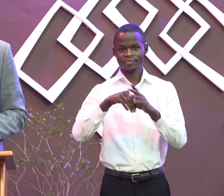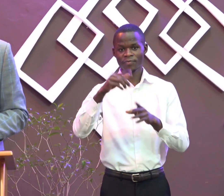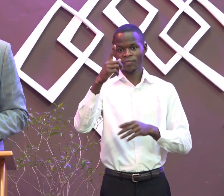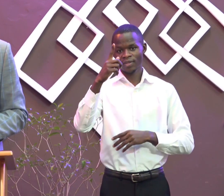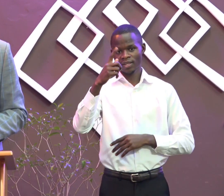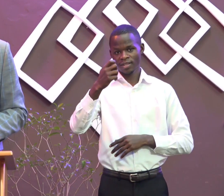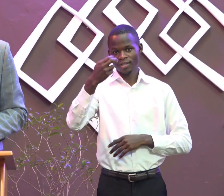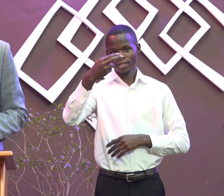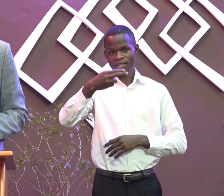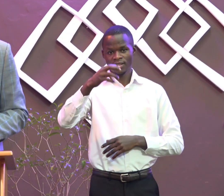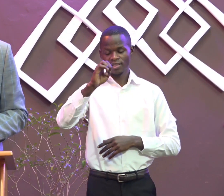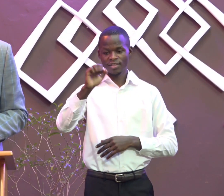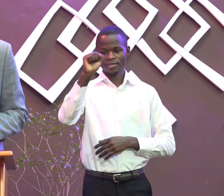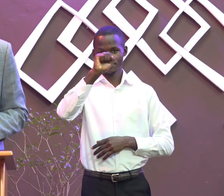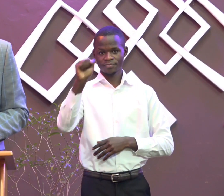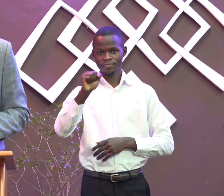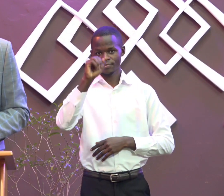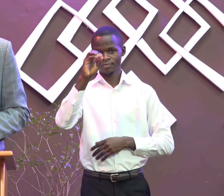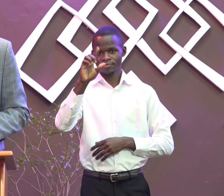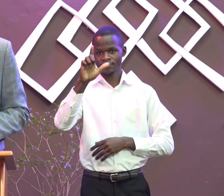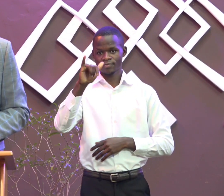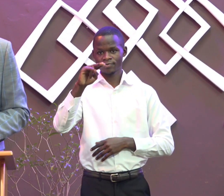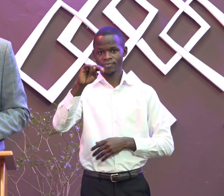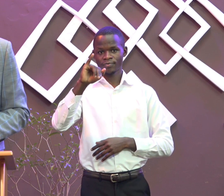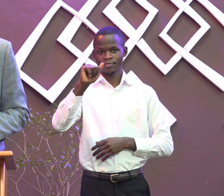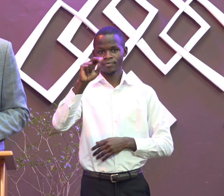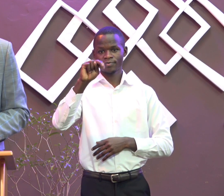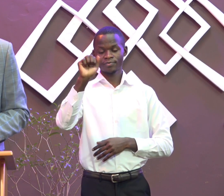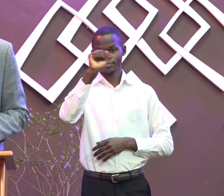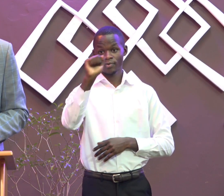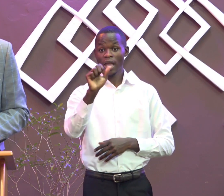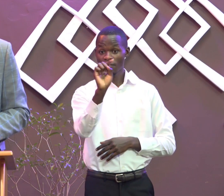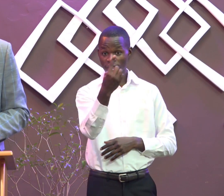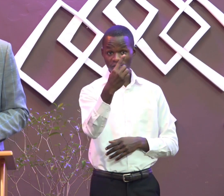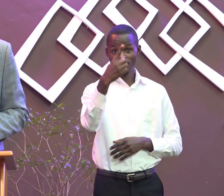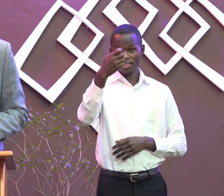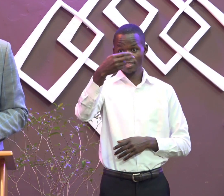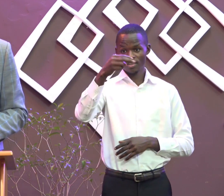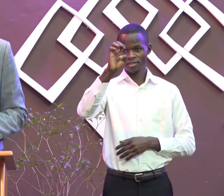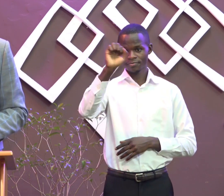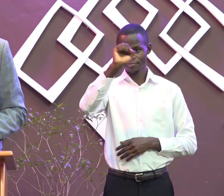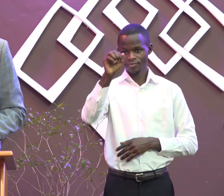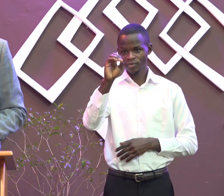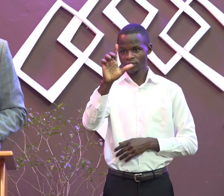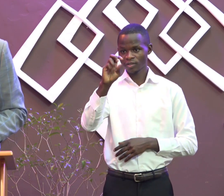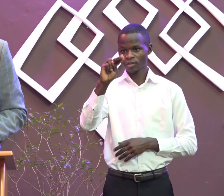Let me finish with this verse in Thessalonians. First Thessalonians,